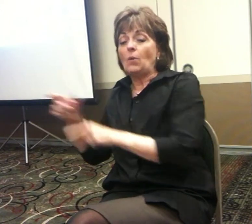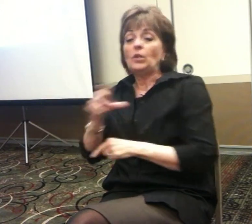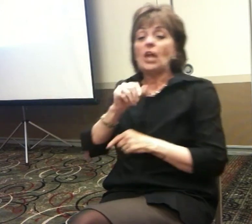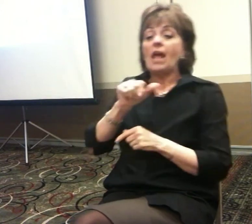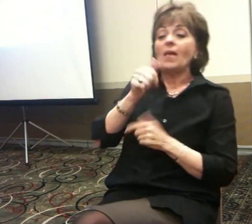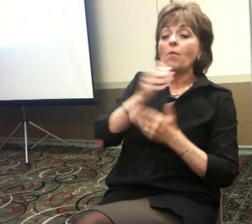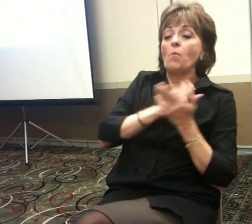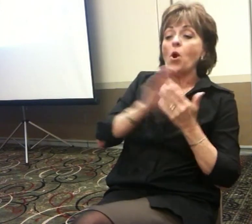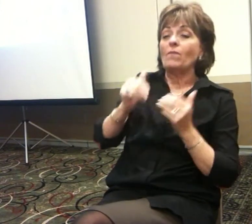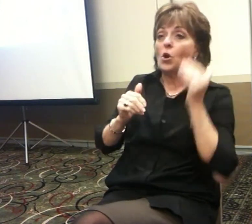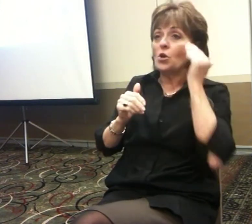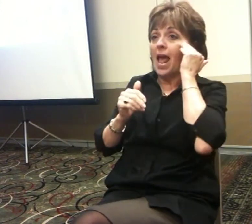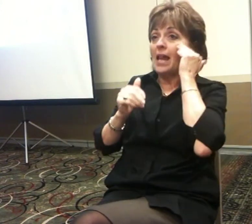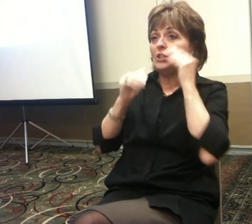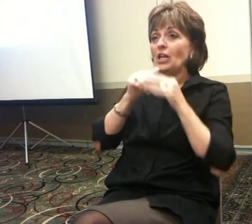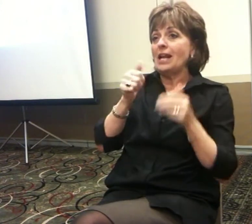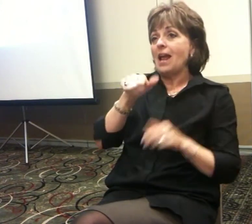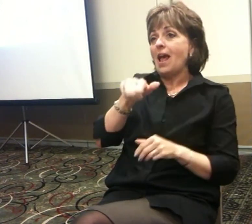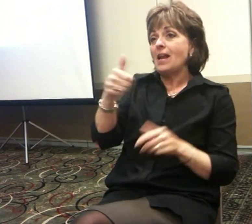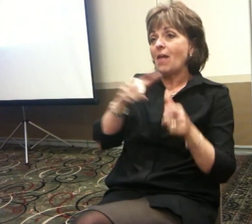And I'm asking this kid to constantly code switch.